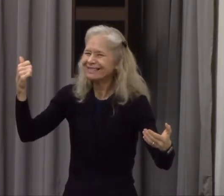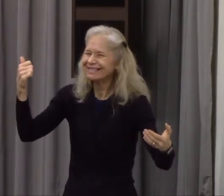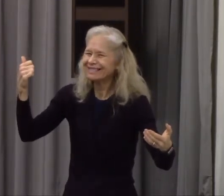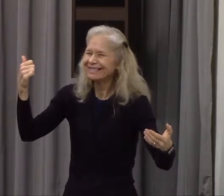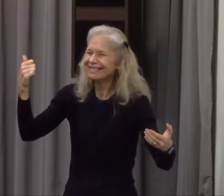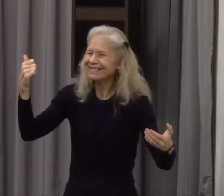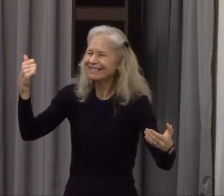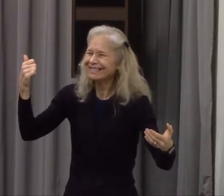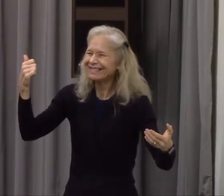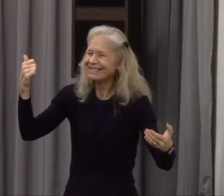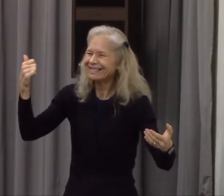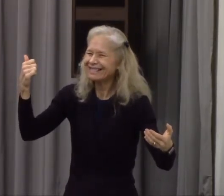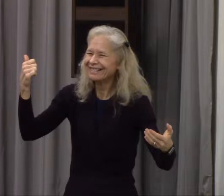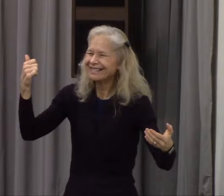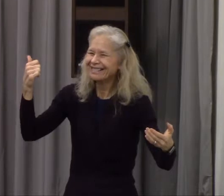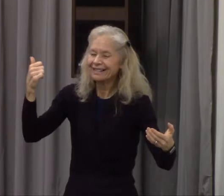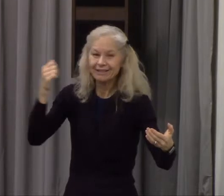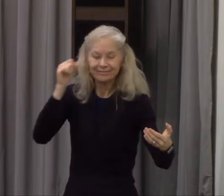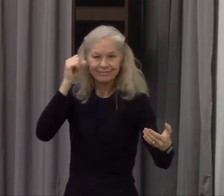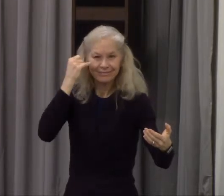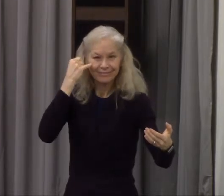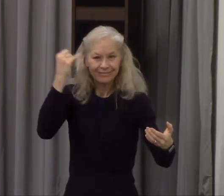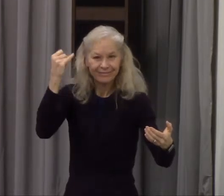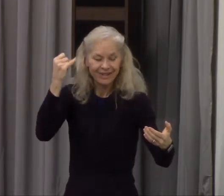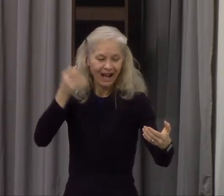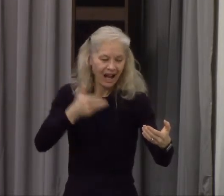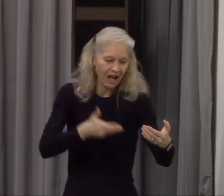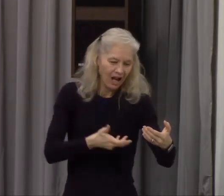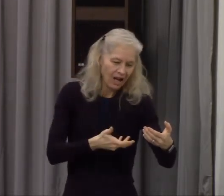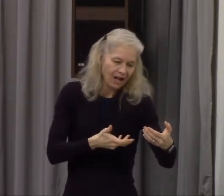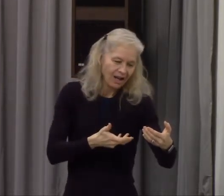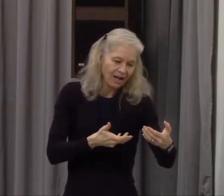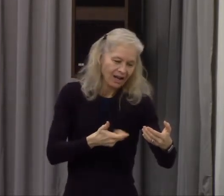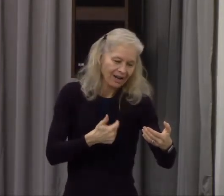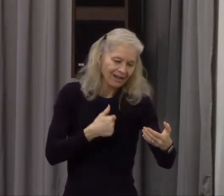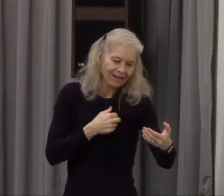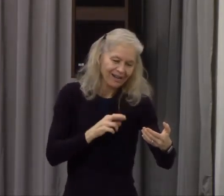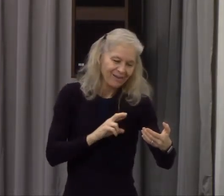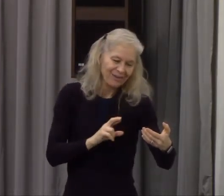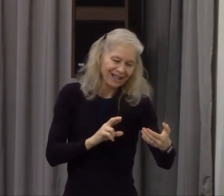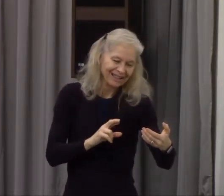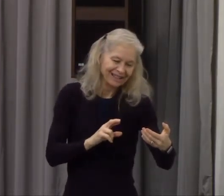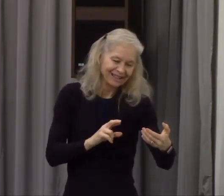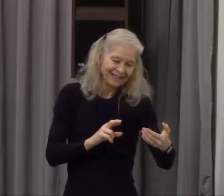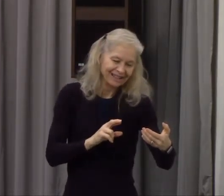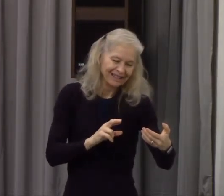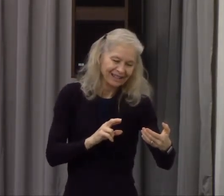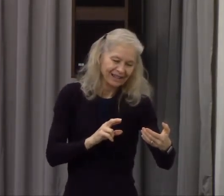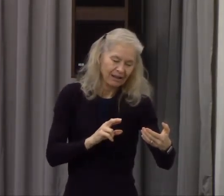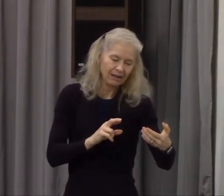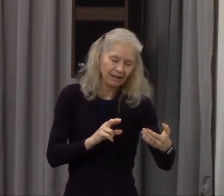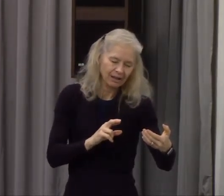so amazing. And I depart with a peace that I can't explain, because this is my